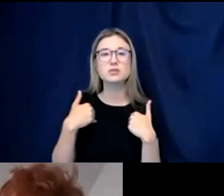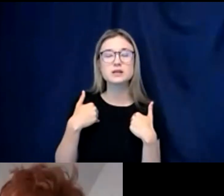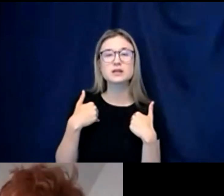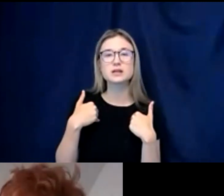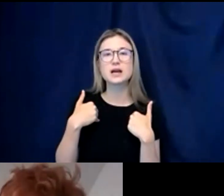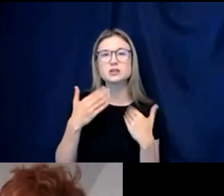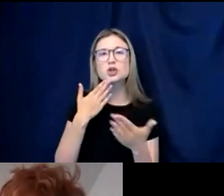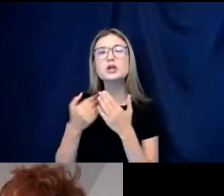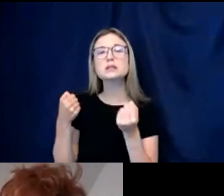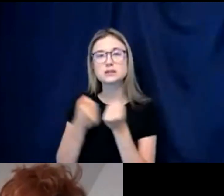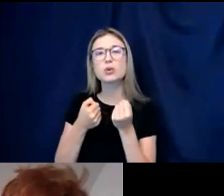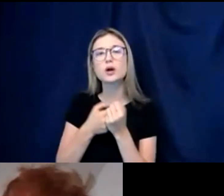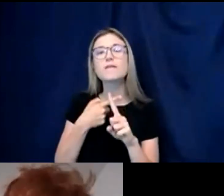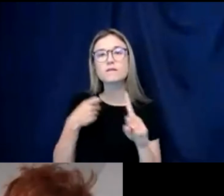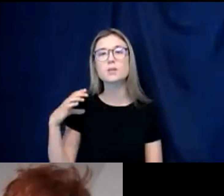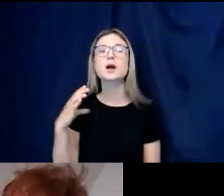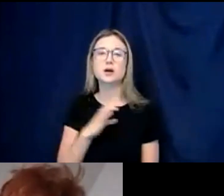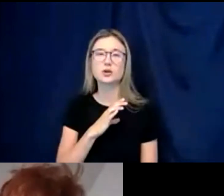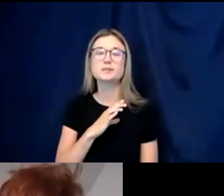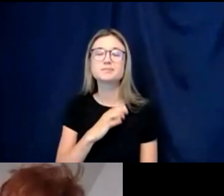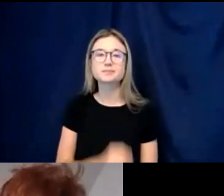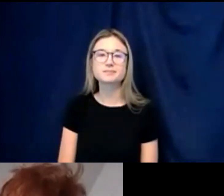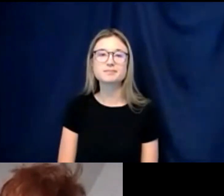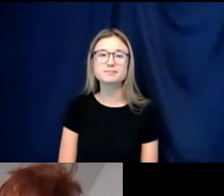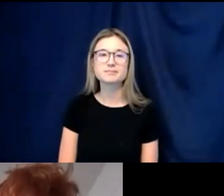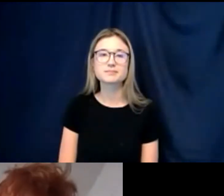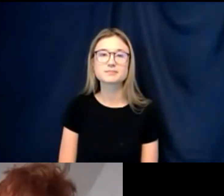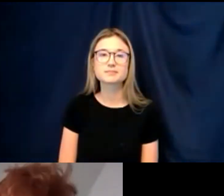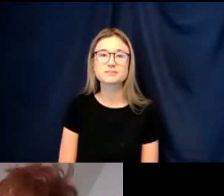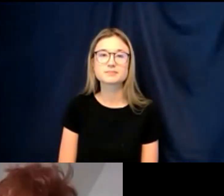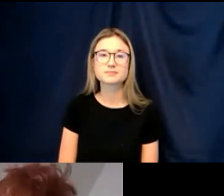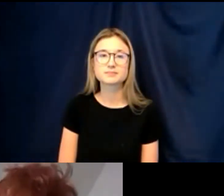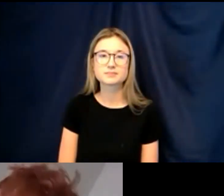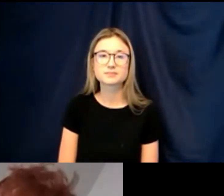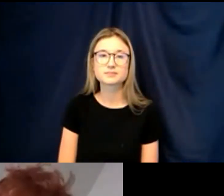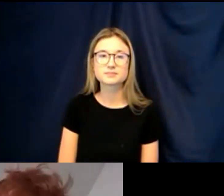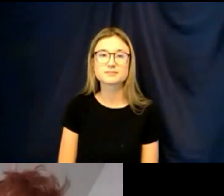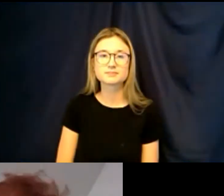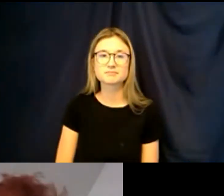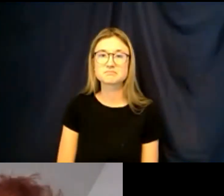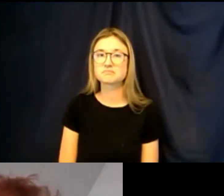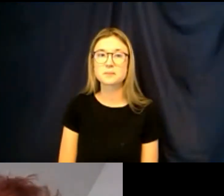Congress. It does. So it's back in front of around.